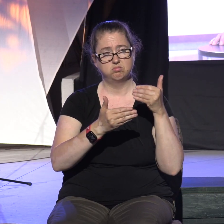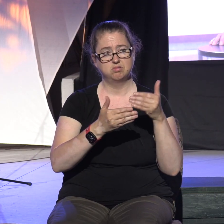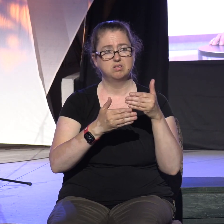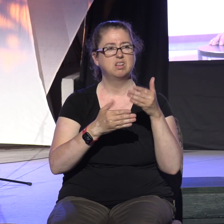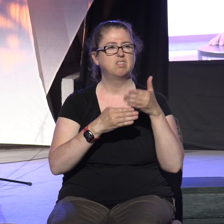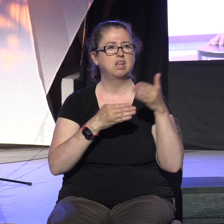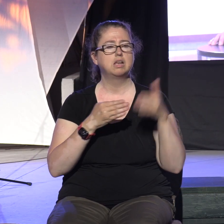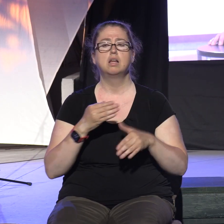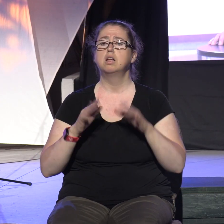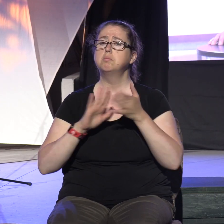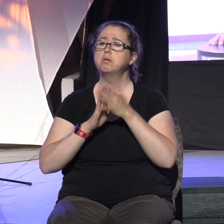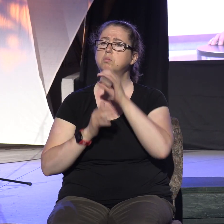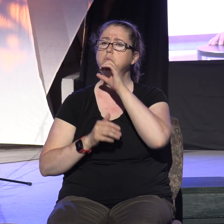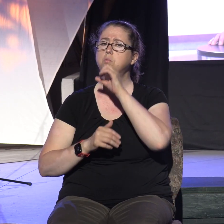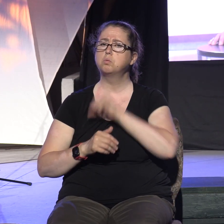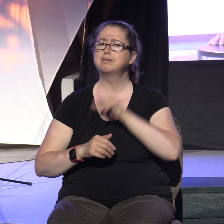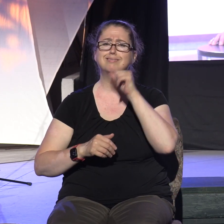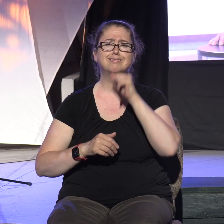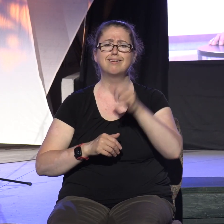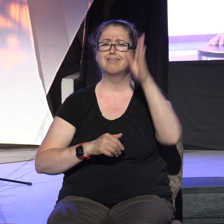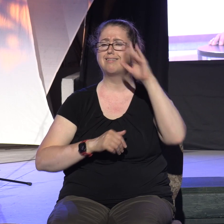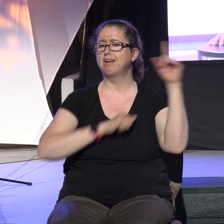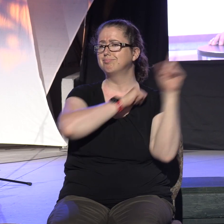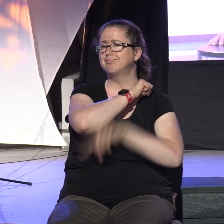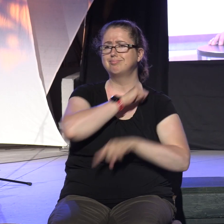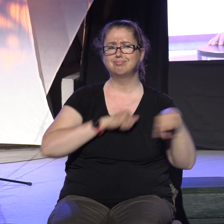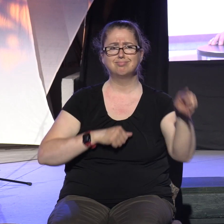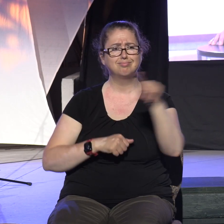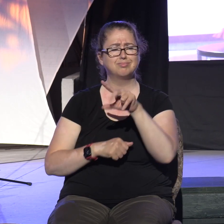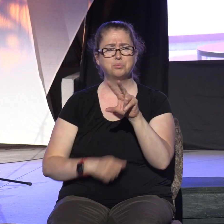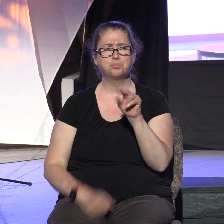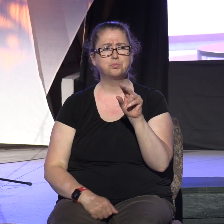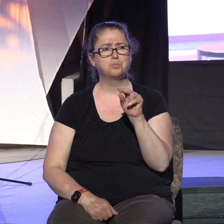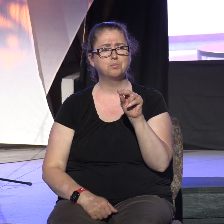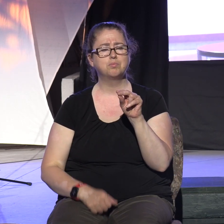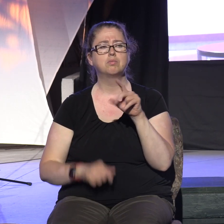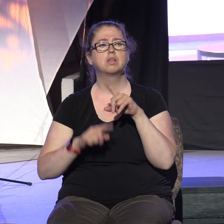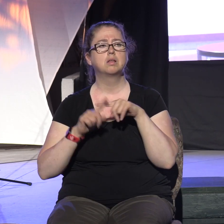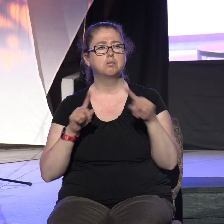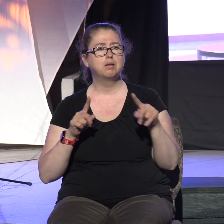colors, all its own. There is even warmth to be